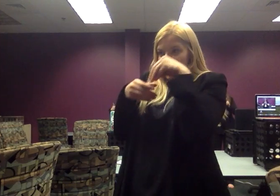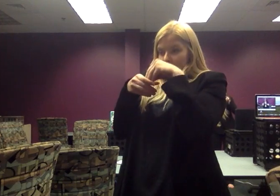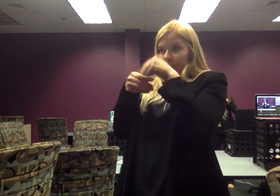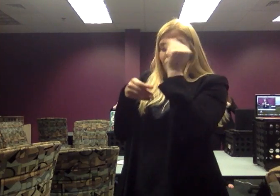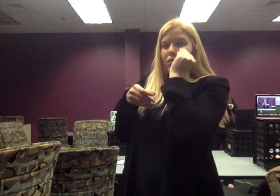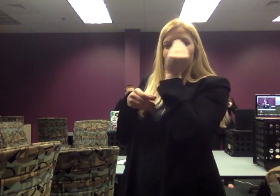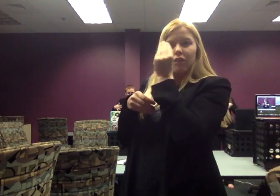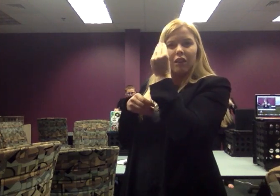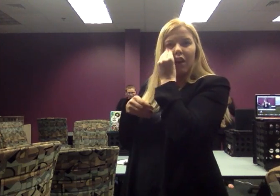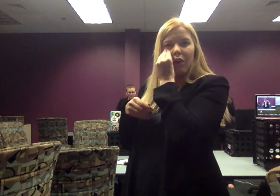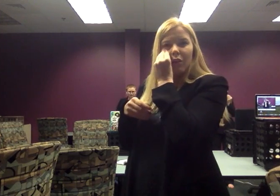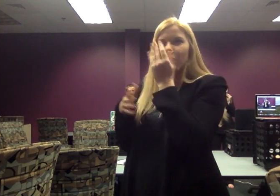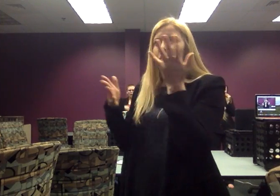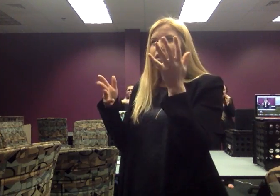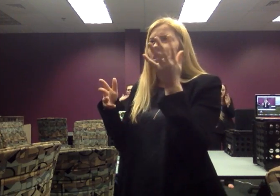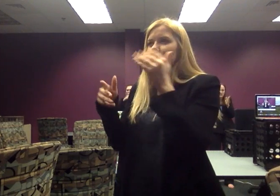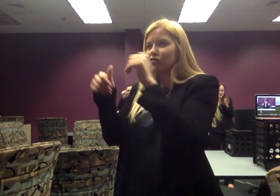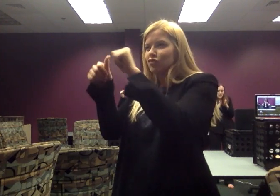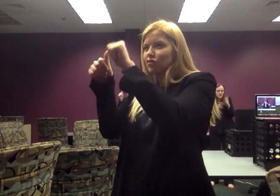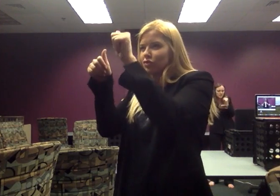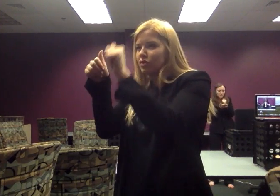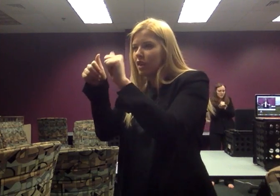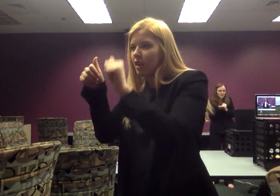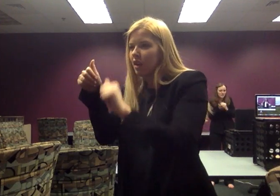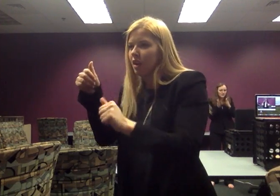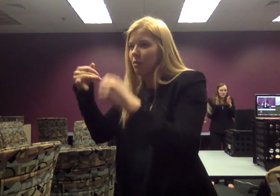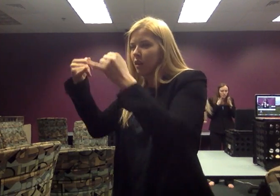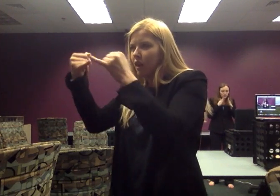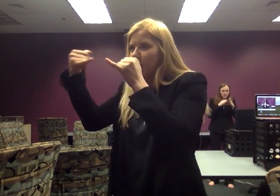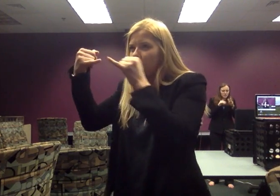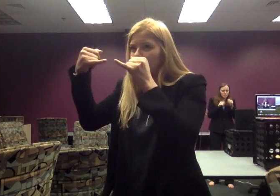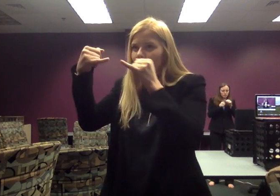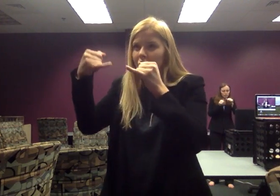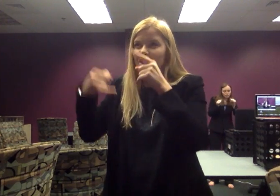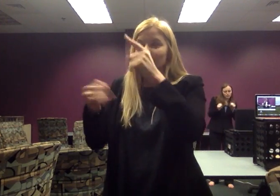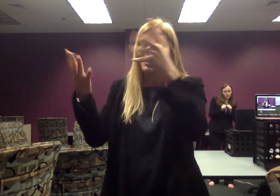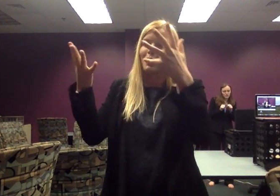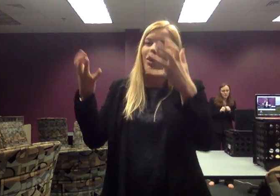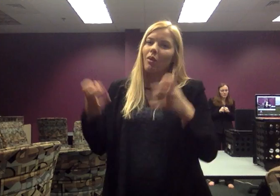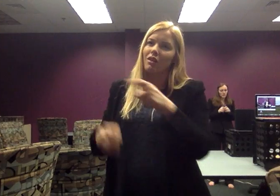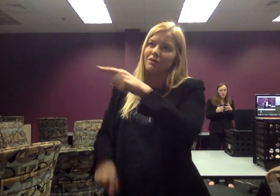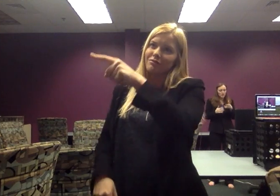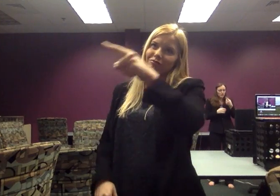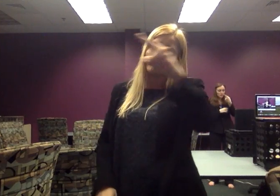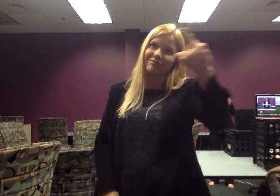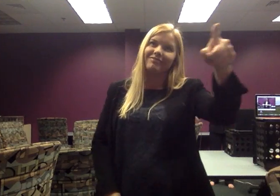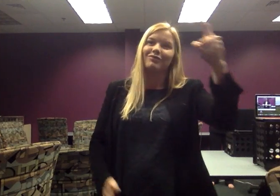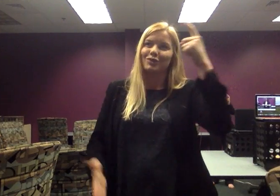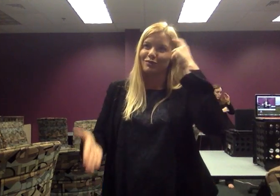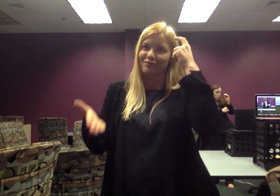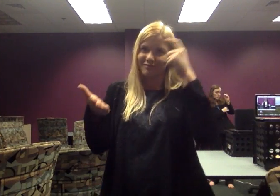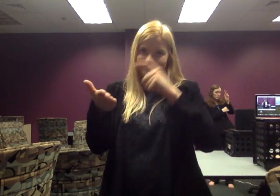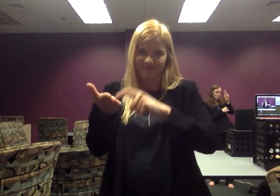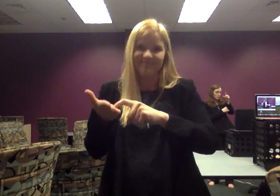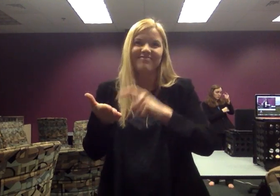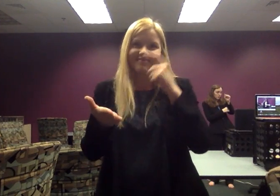little lines? Georgia wanted you to stop and notice those small things. Let's take a look at a couple more of her